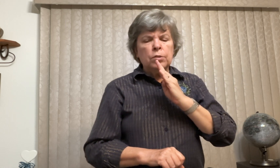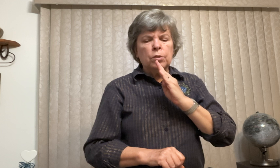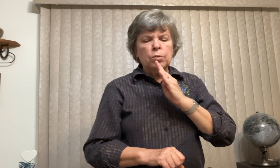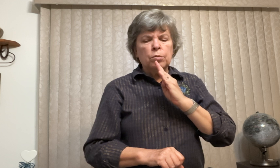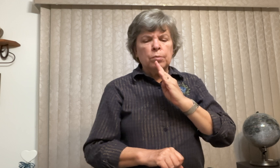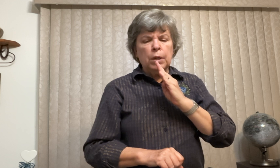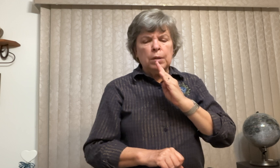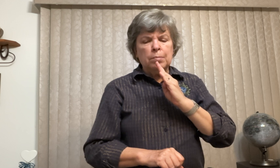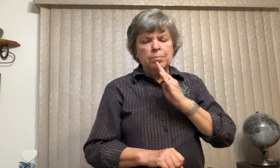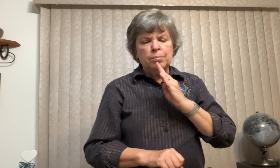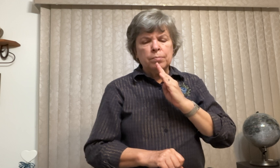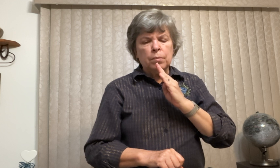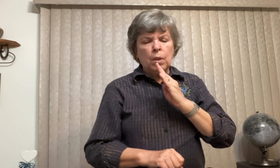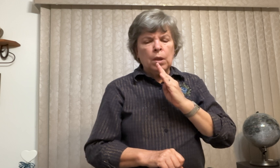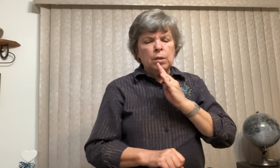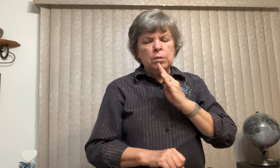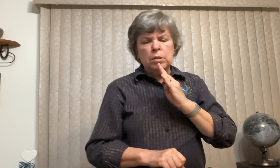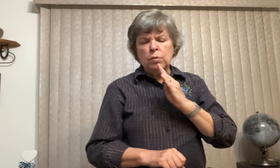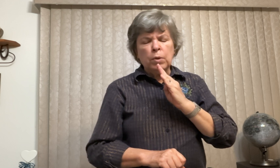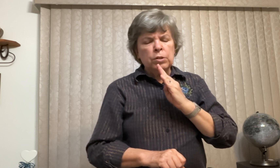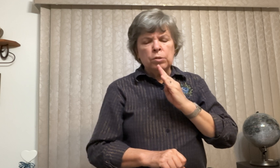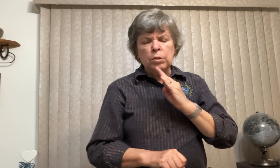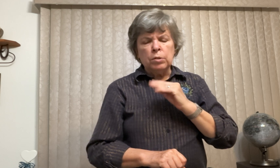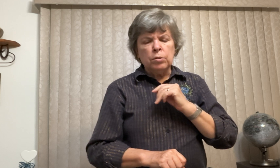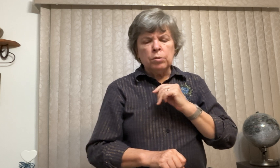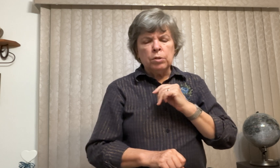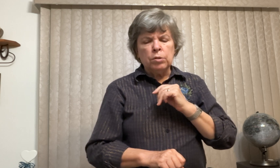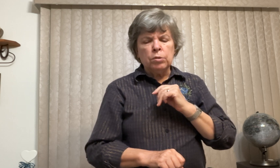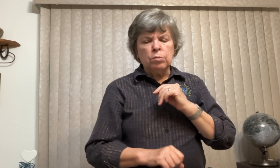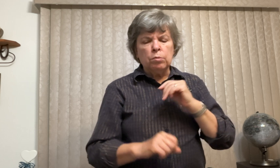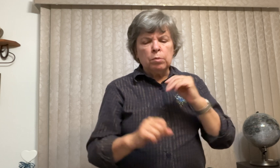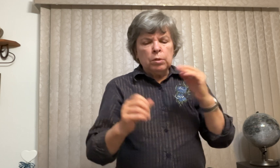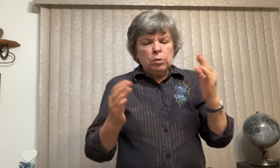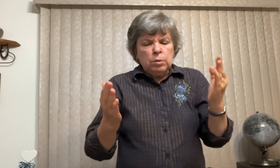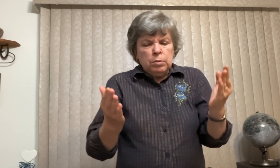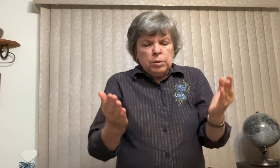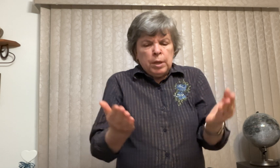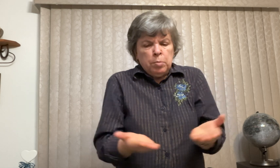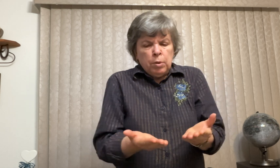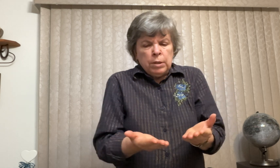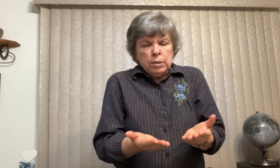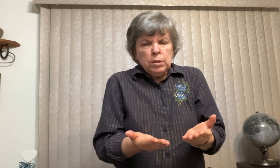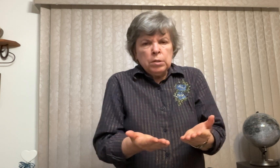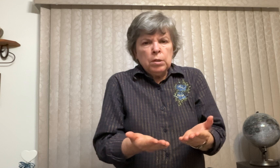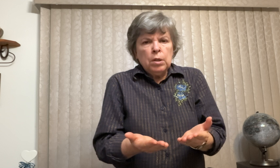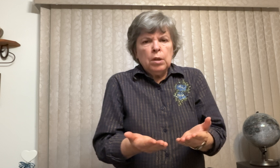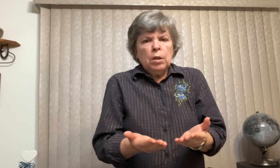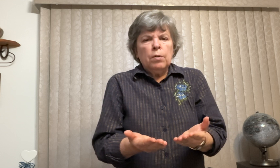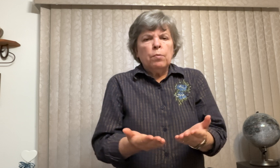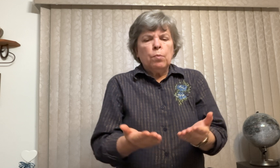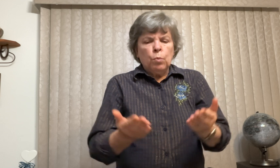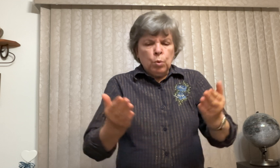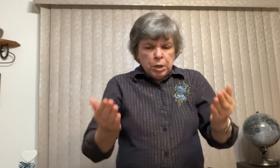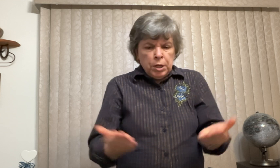So different ways you can do this too. You could say present or